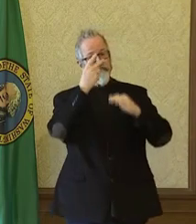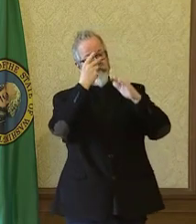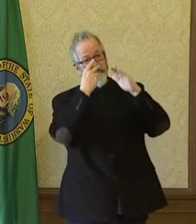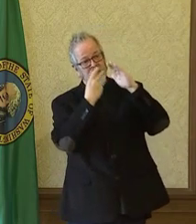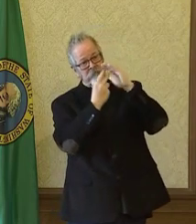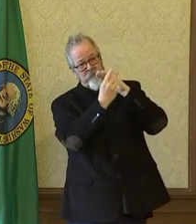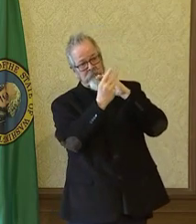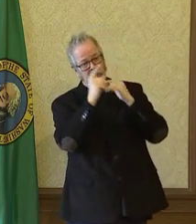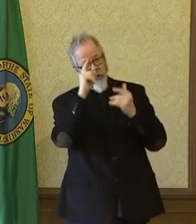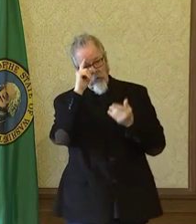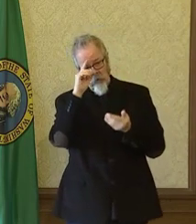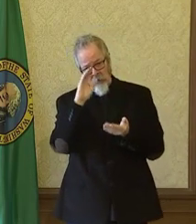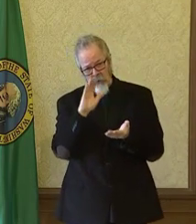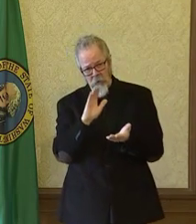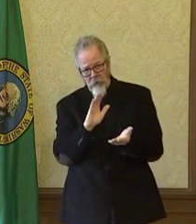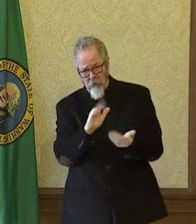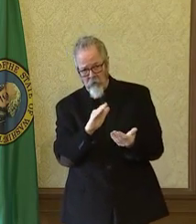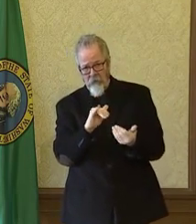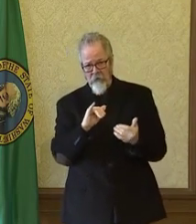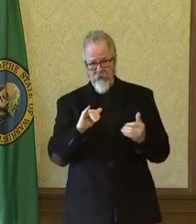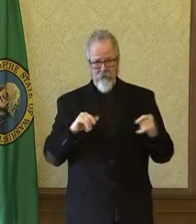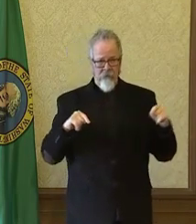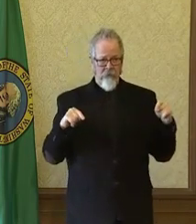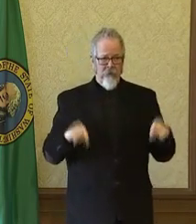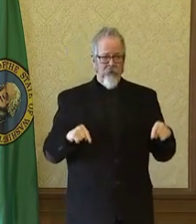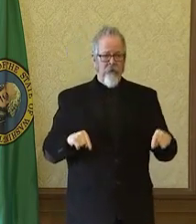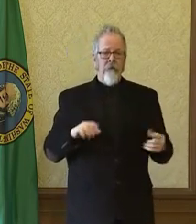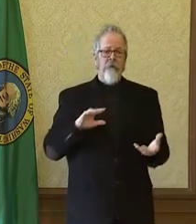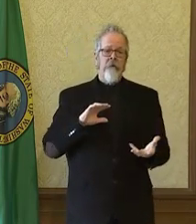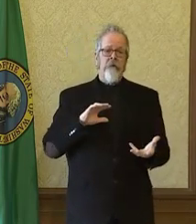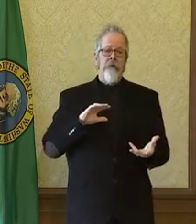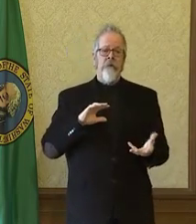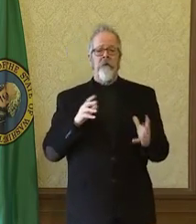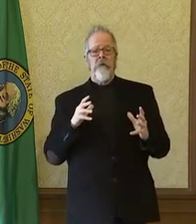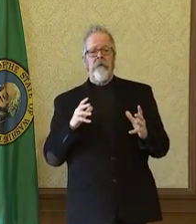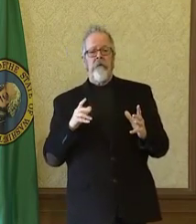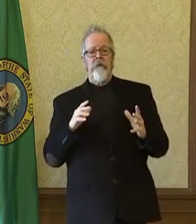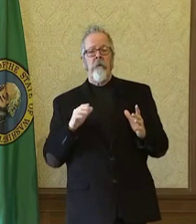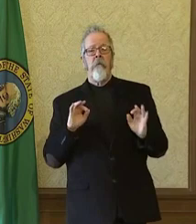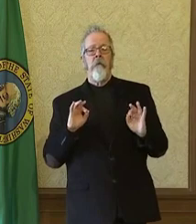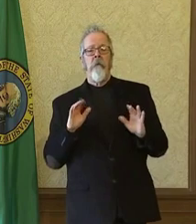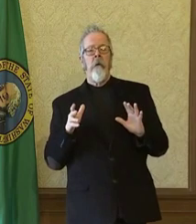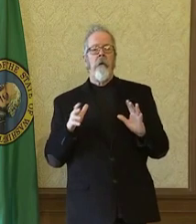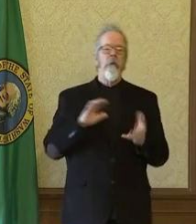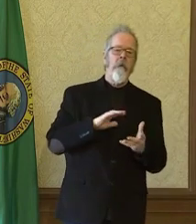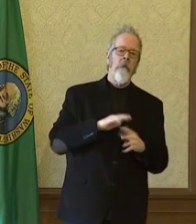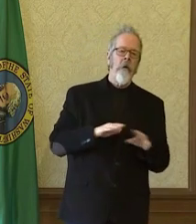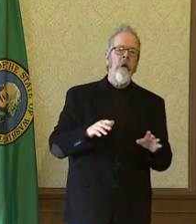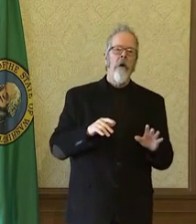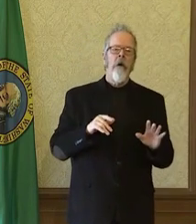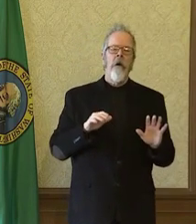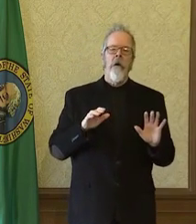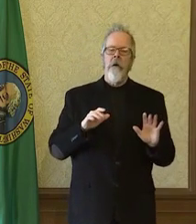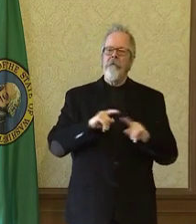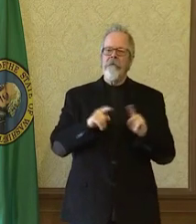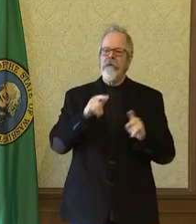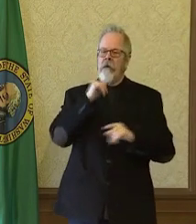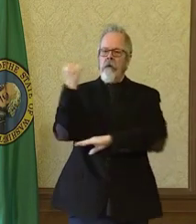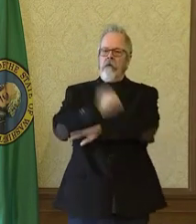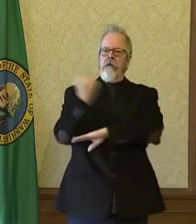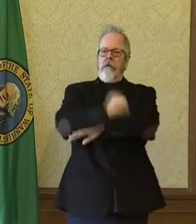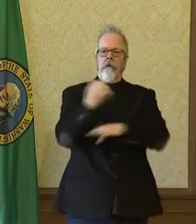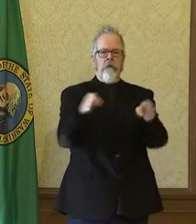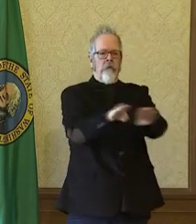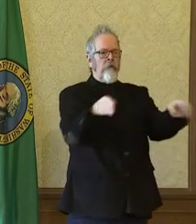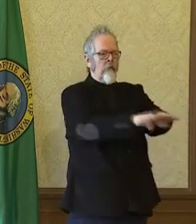come. Our larger vendors and landlords in Clallam County, with the ability to defer or even skip a payment, are doing